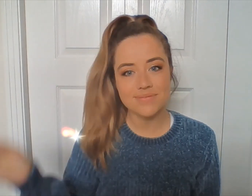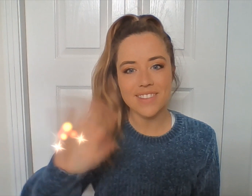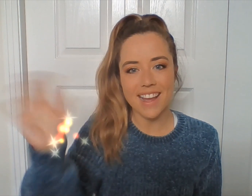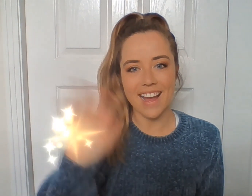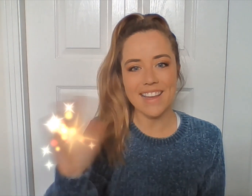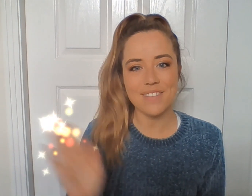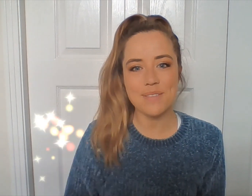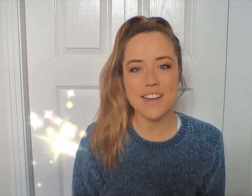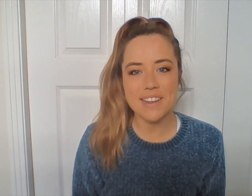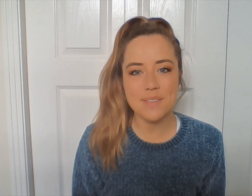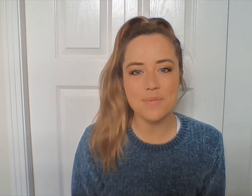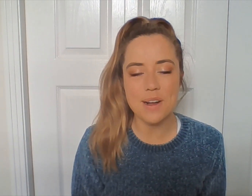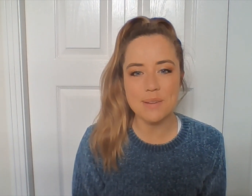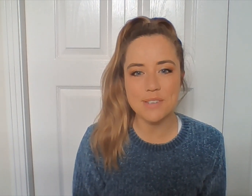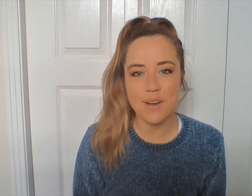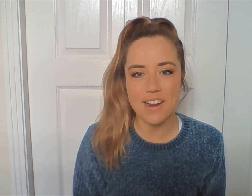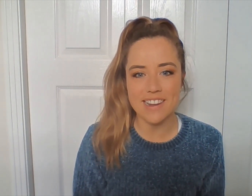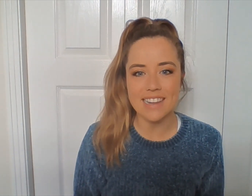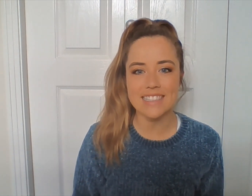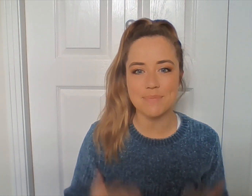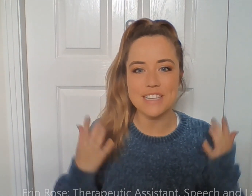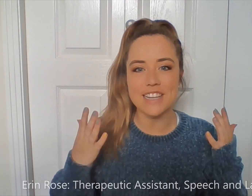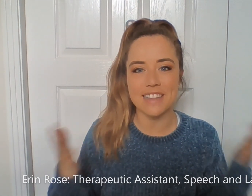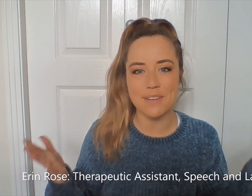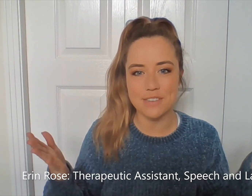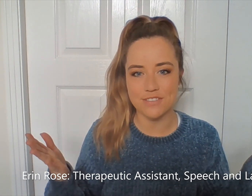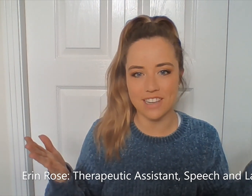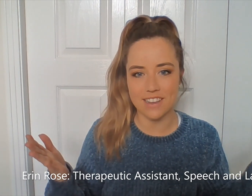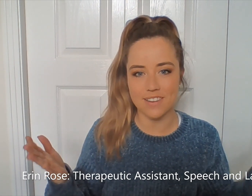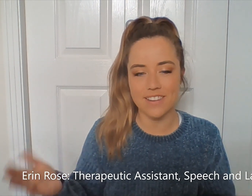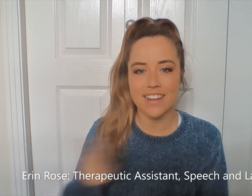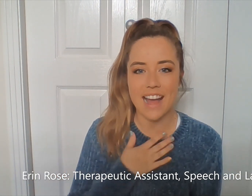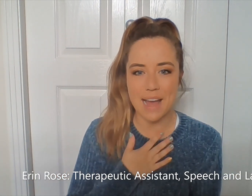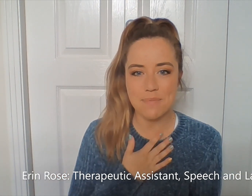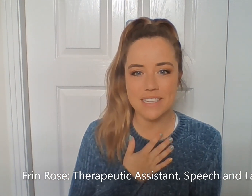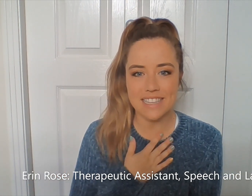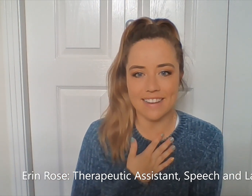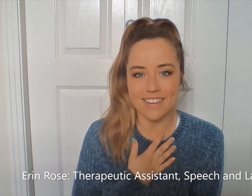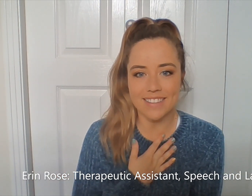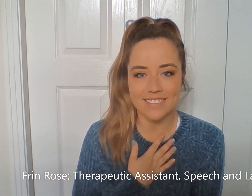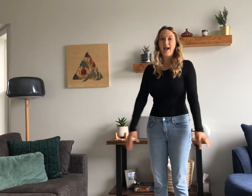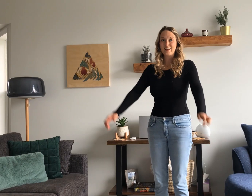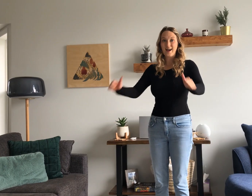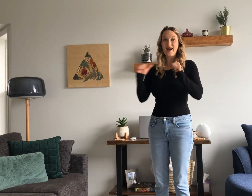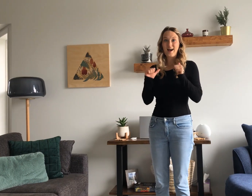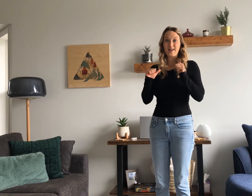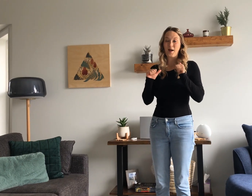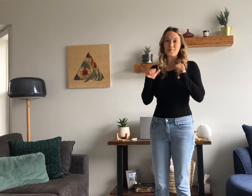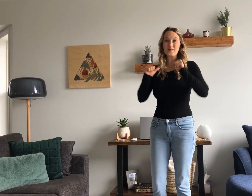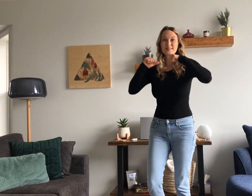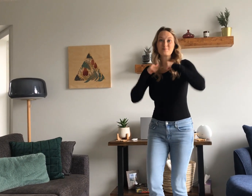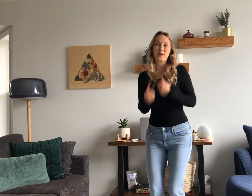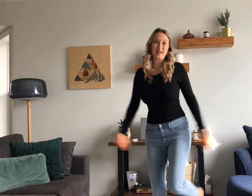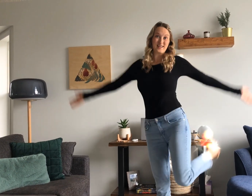Hi everyone! Welcome to our next speech and language video. I'm Miss Erin, and I am Miss Paige,